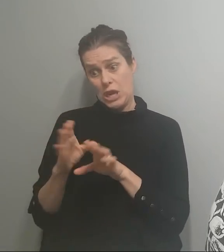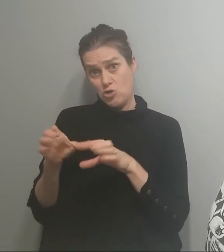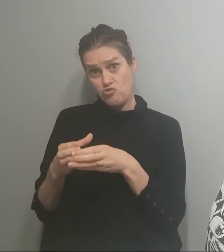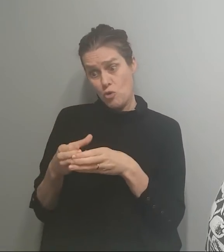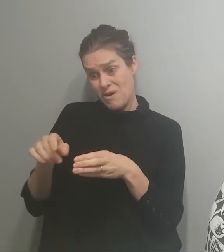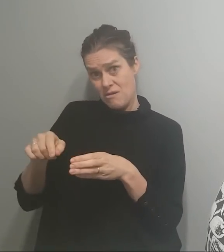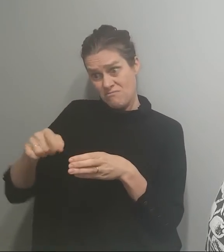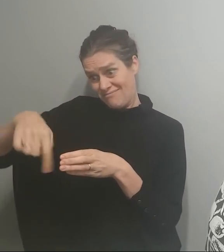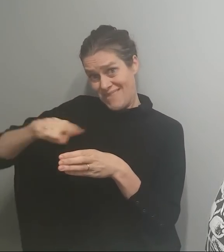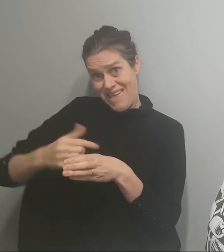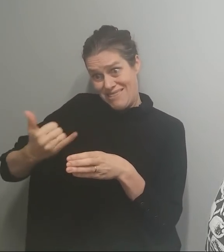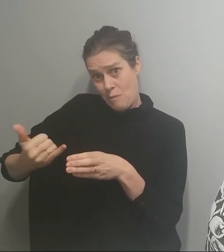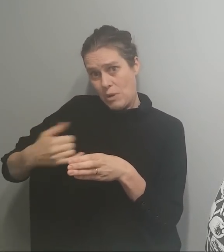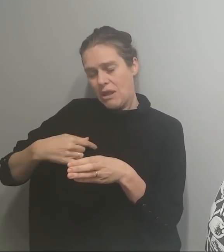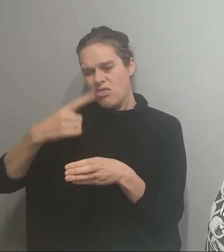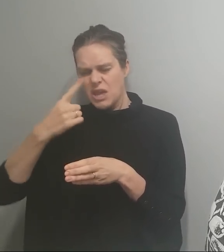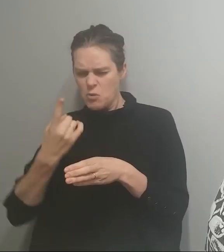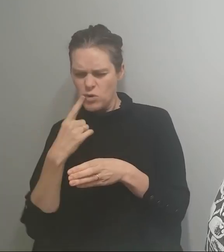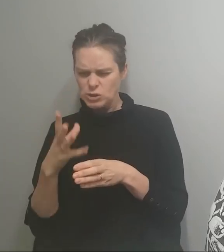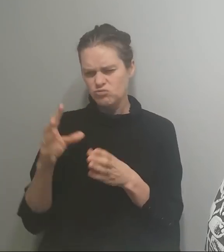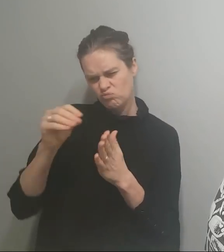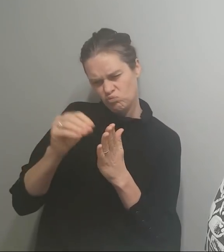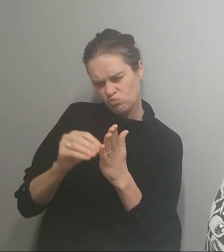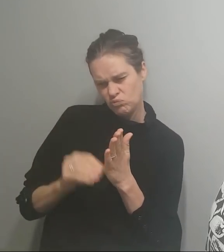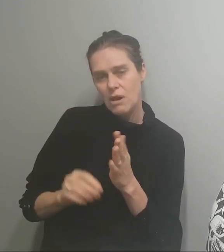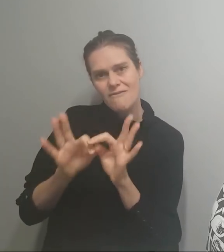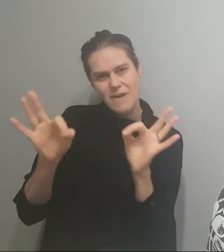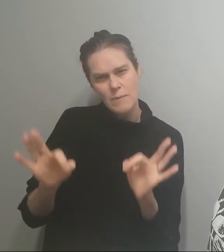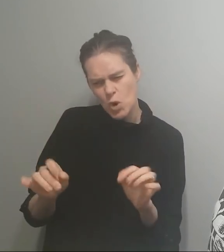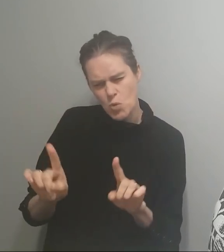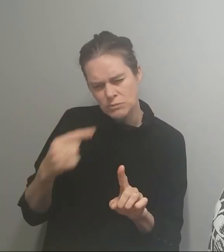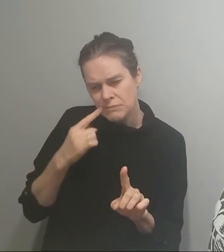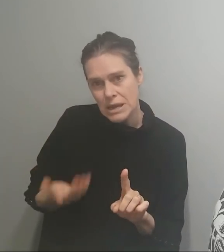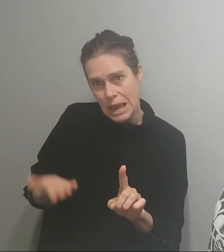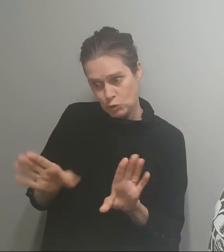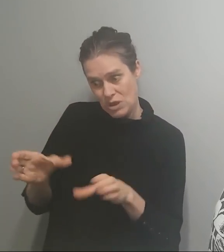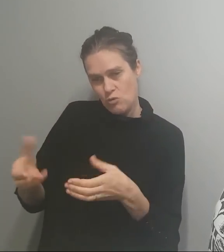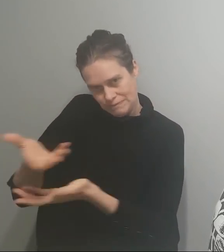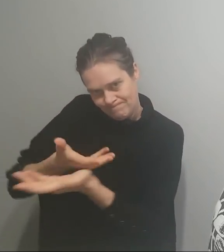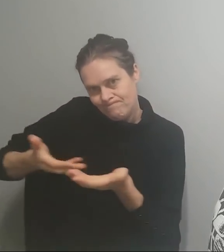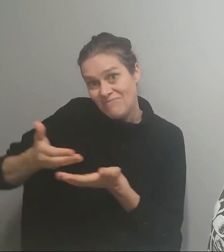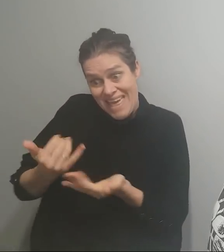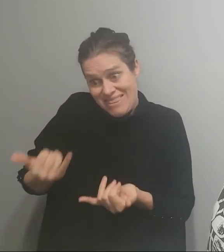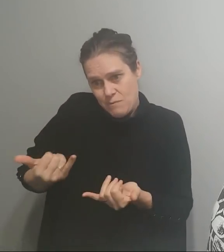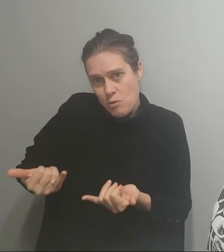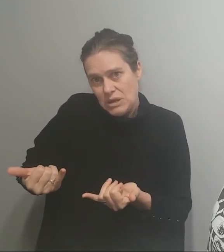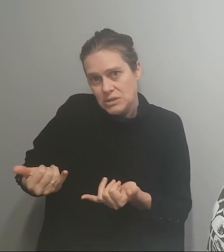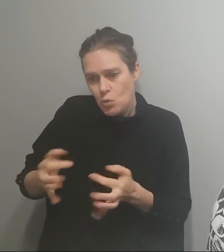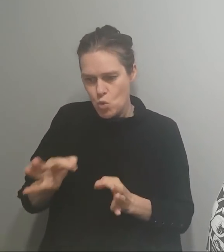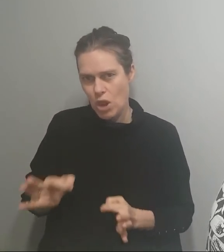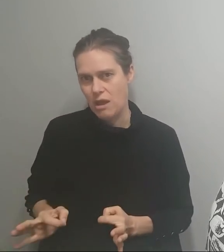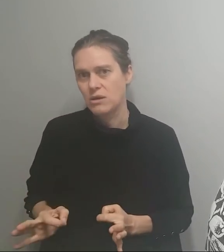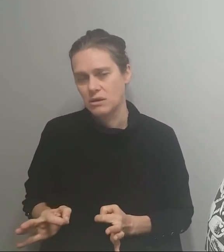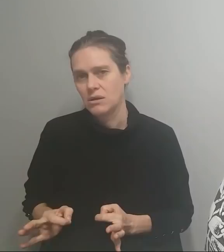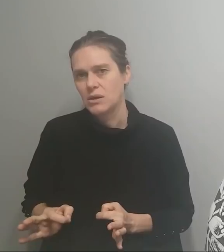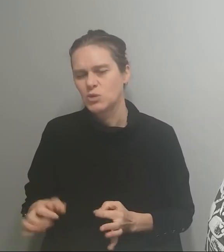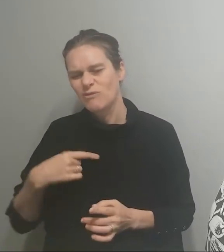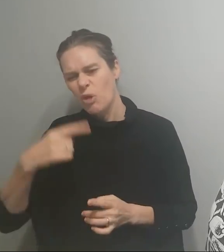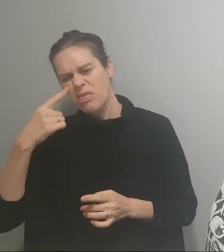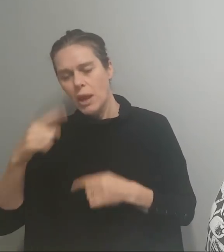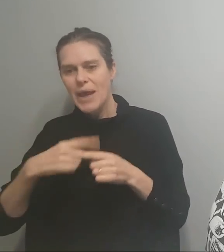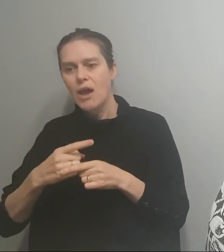we need to put into that measurement framework and in terms of what we need to look at in terms of monitoring and evaluation. There